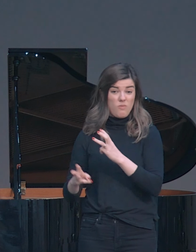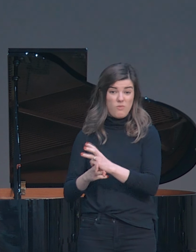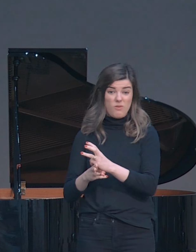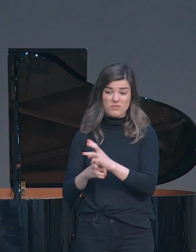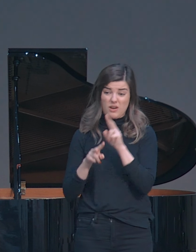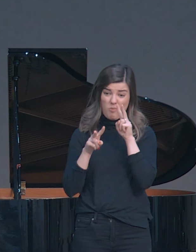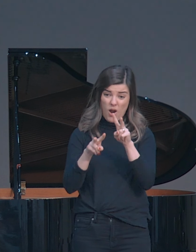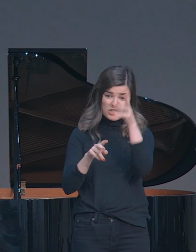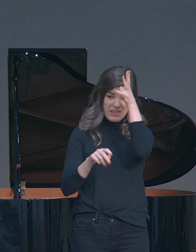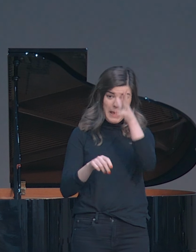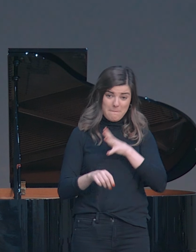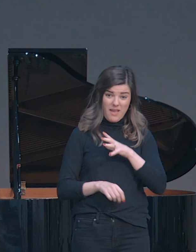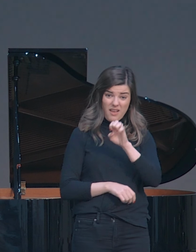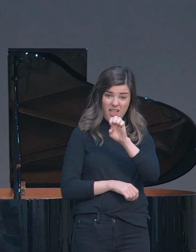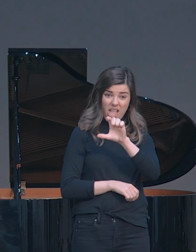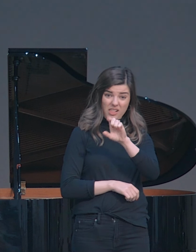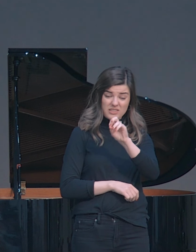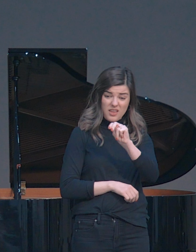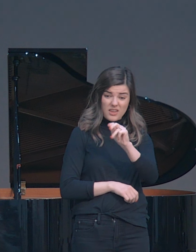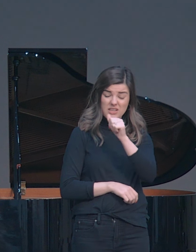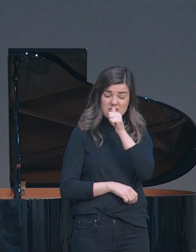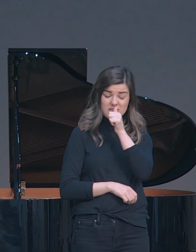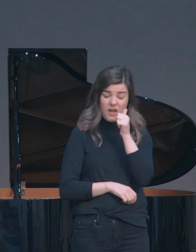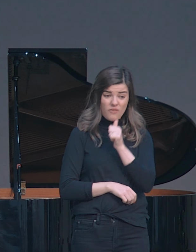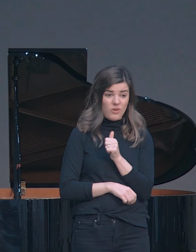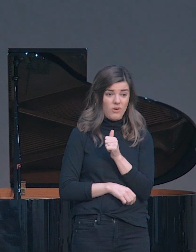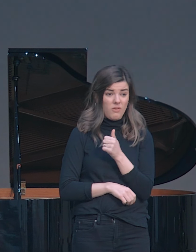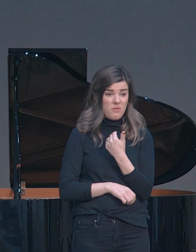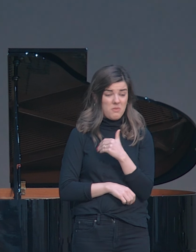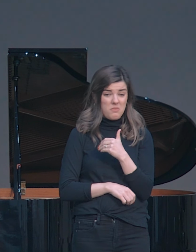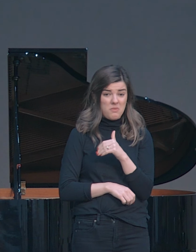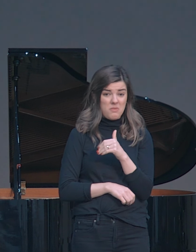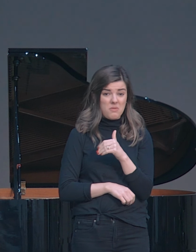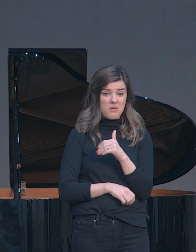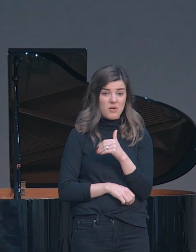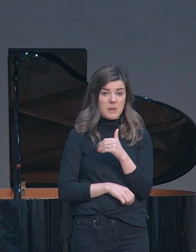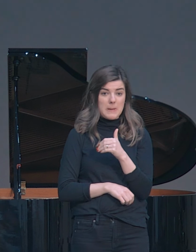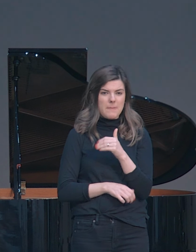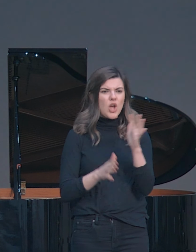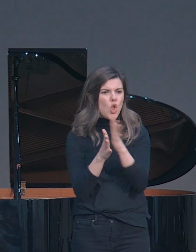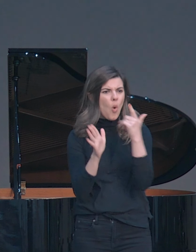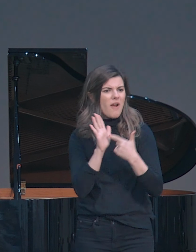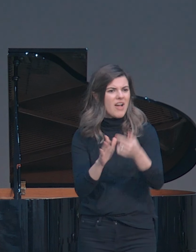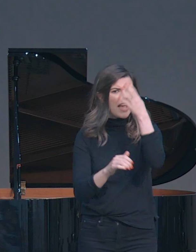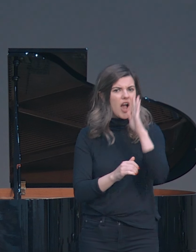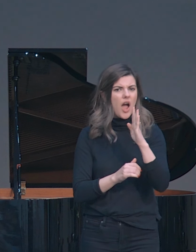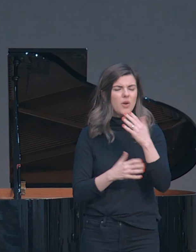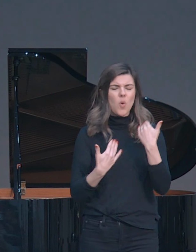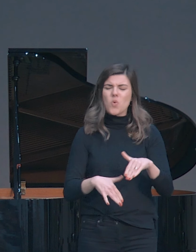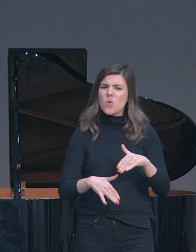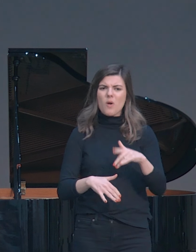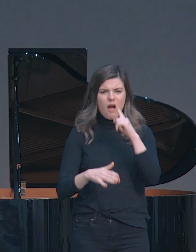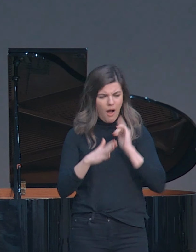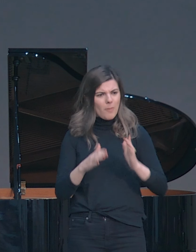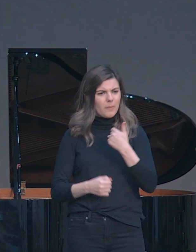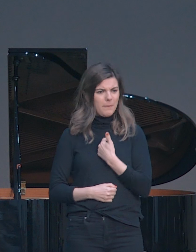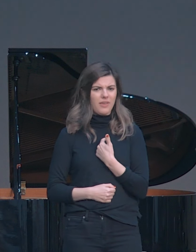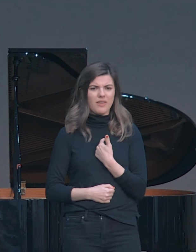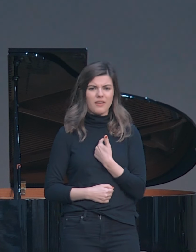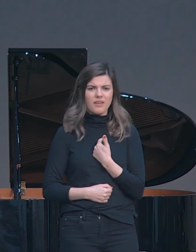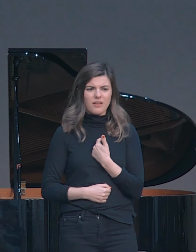watching him suffer to the glory of God has been really humbling.